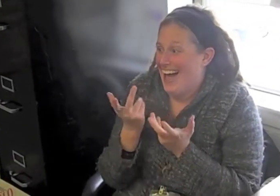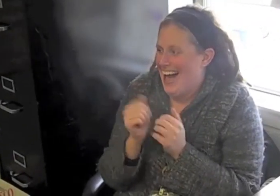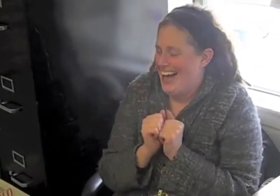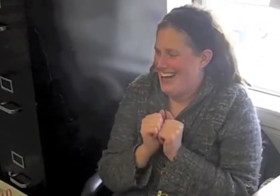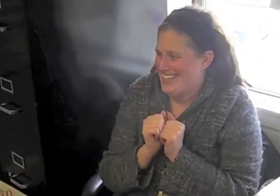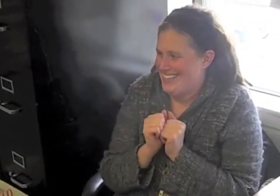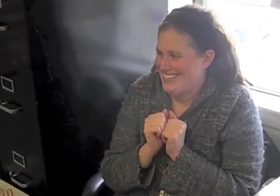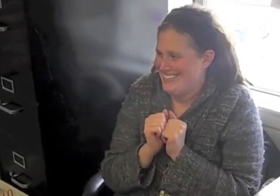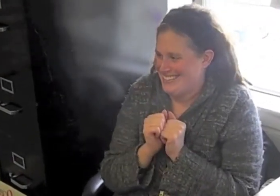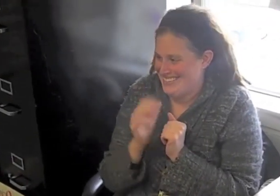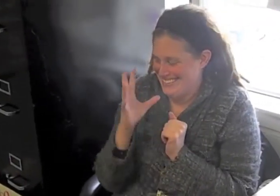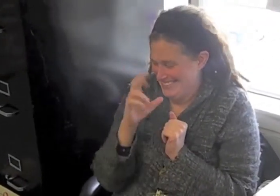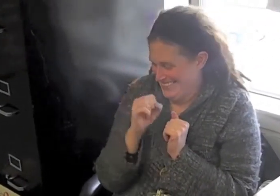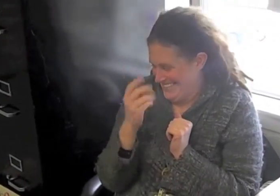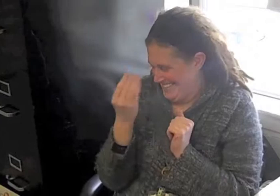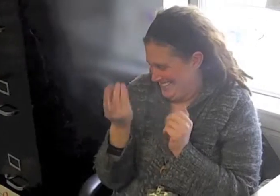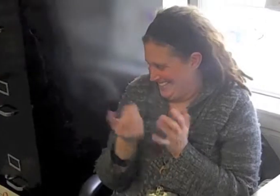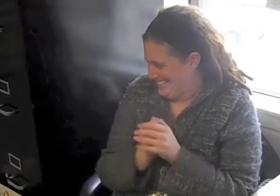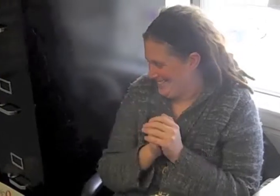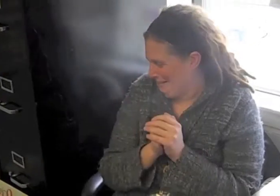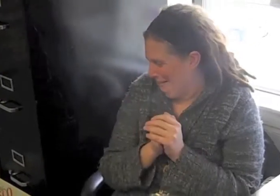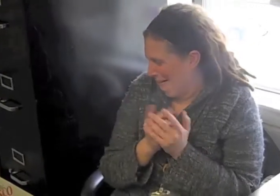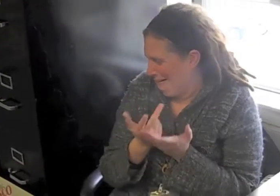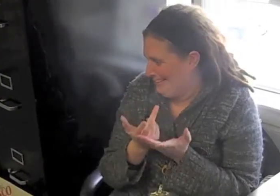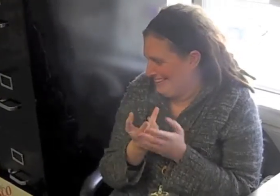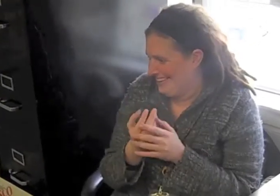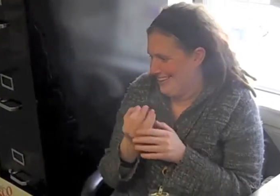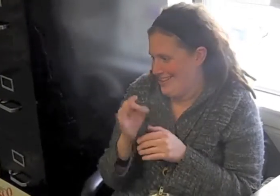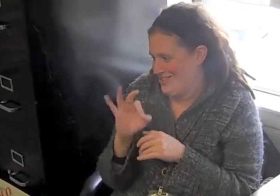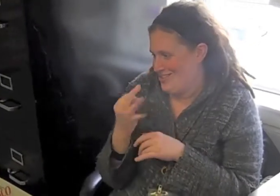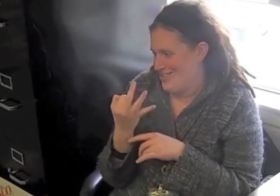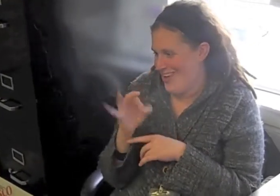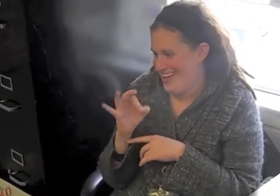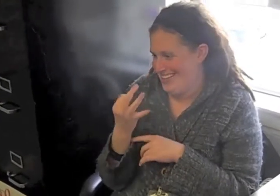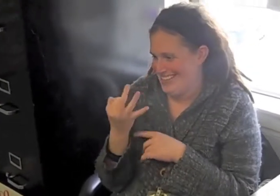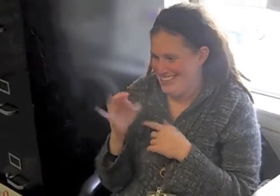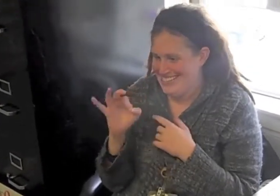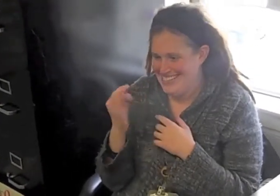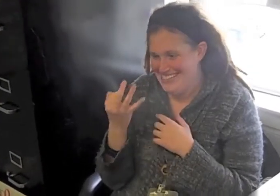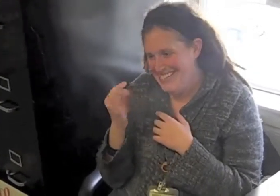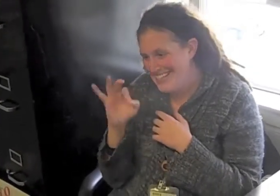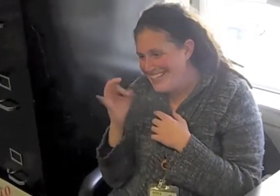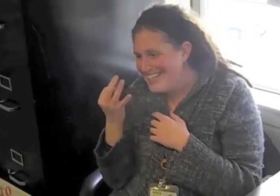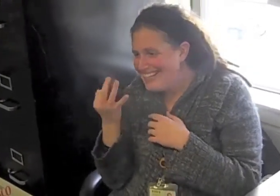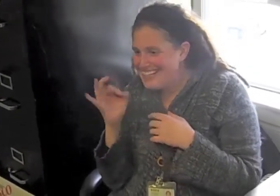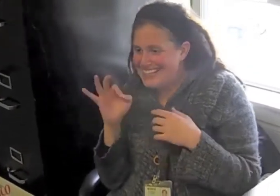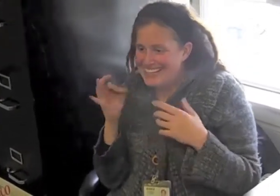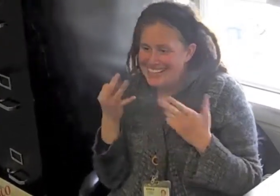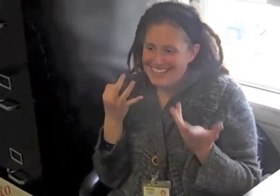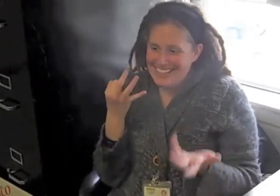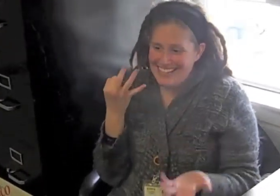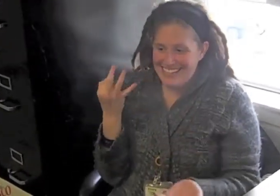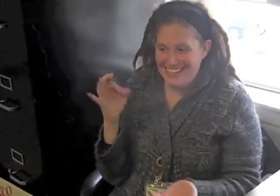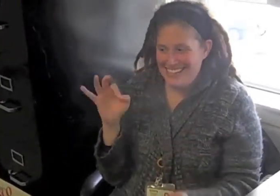Oh, my gosh. I'd to guess. I'd say 1930?